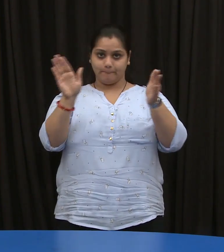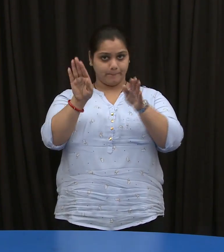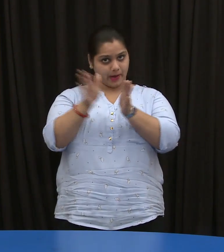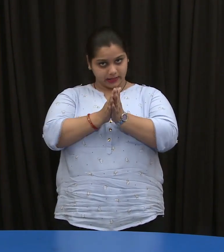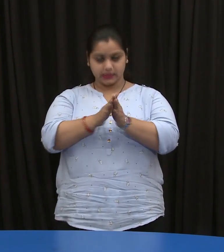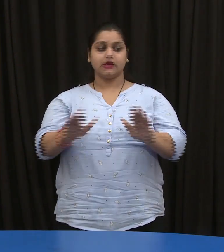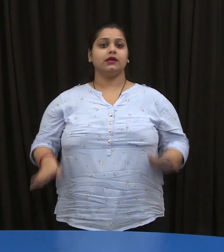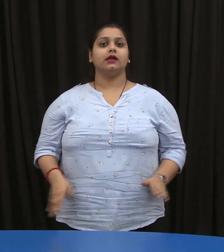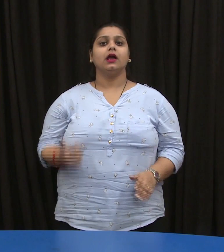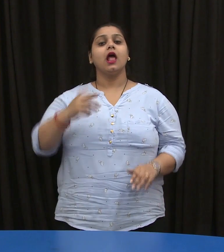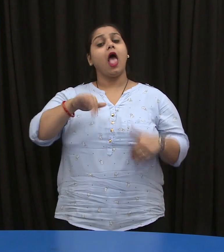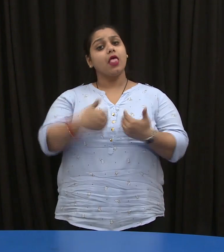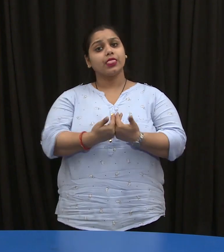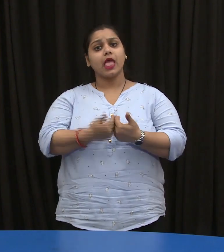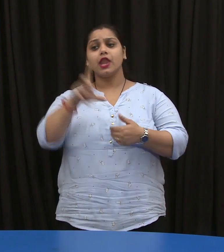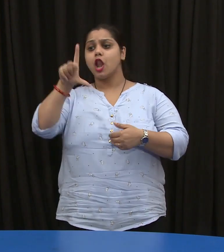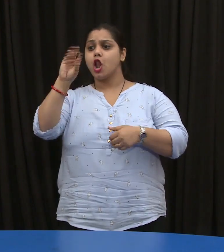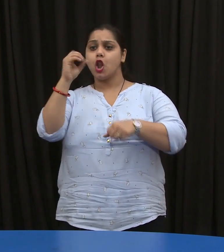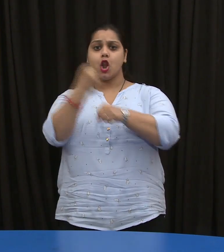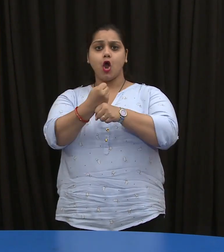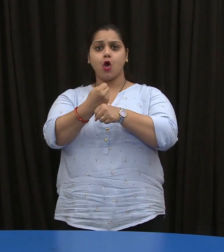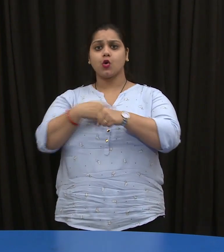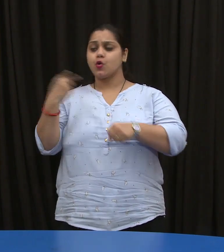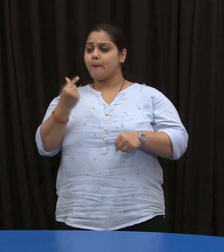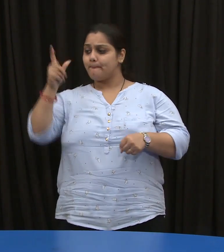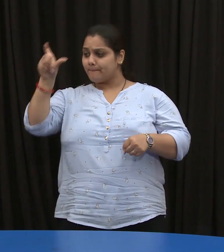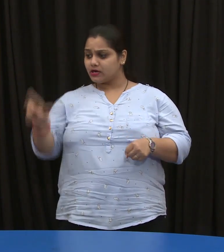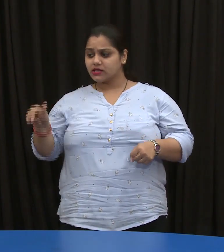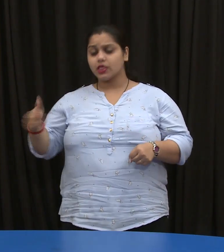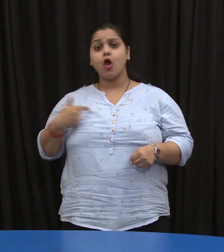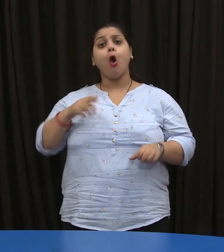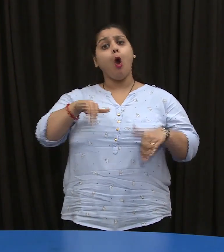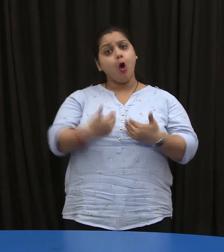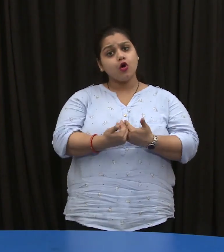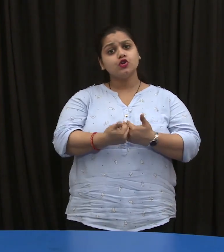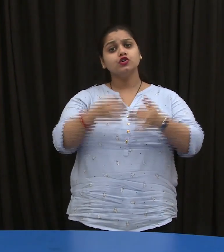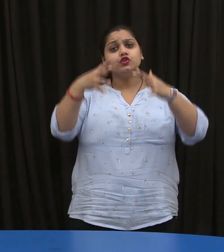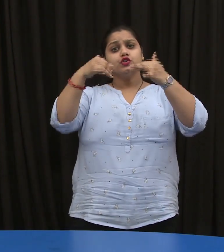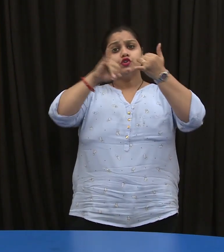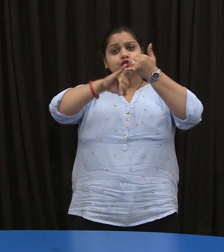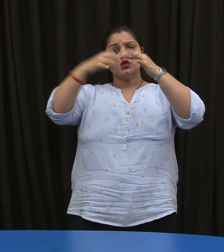Log off the current user and switch off the computer system.